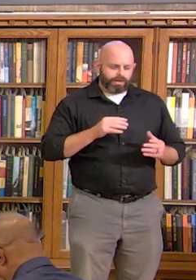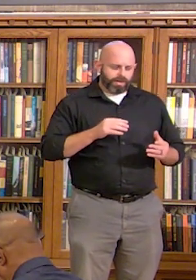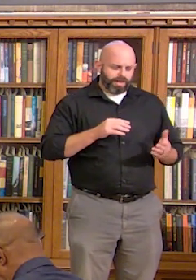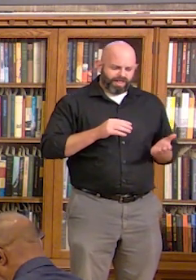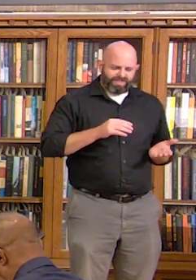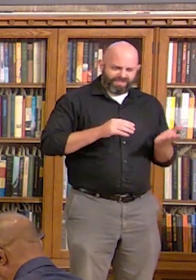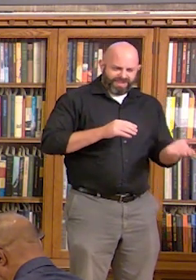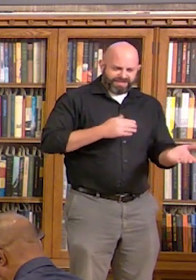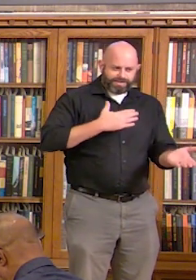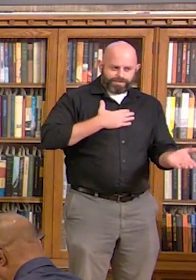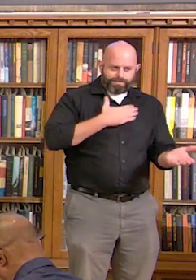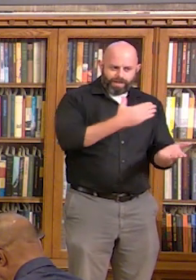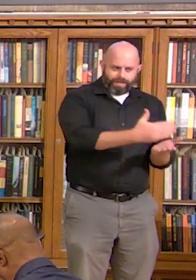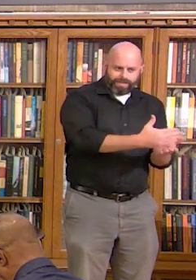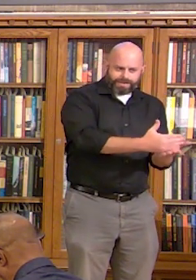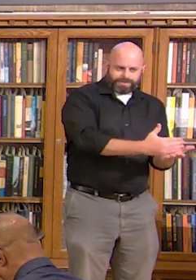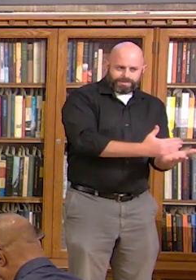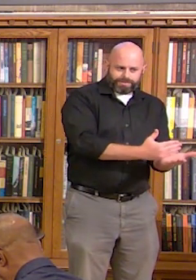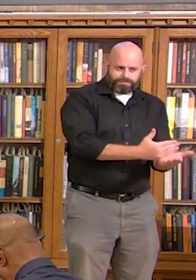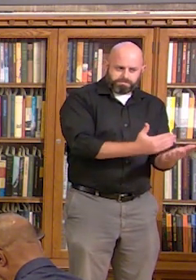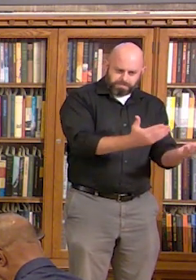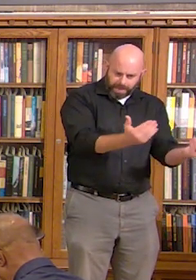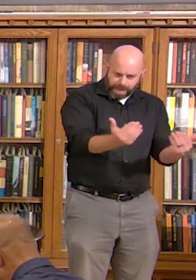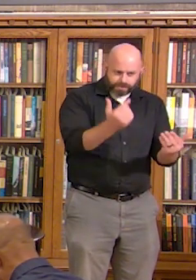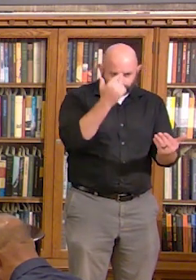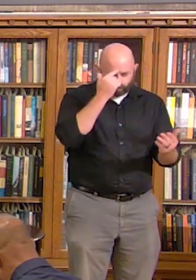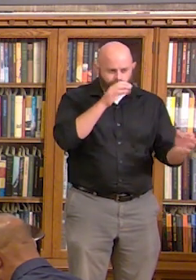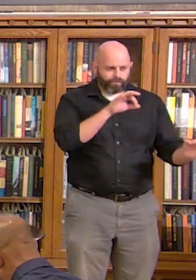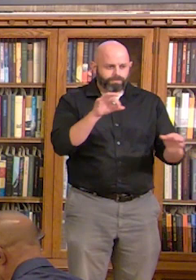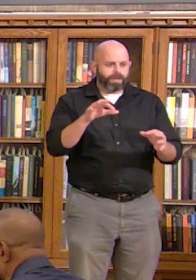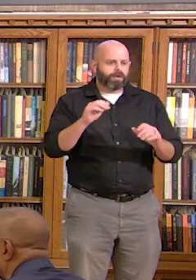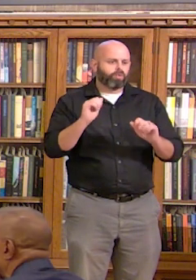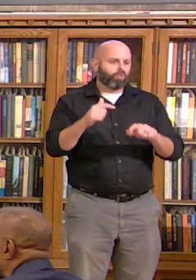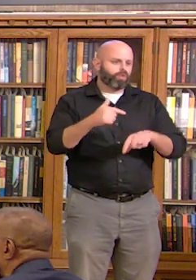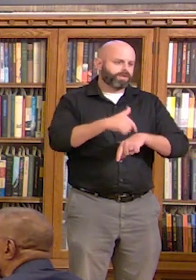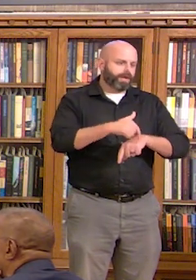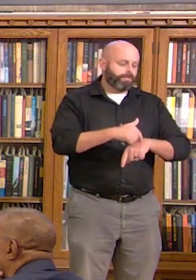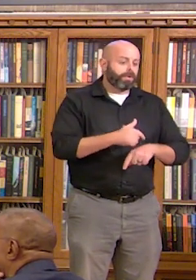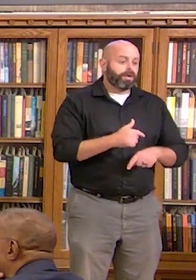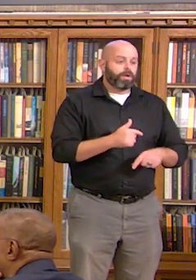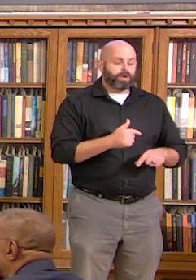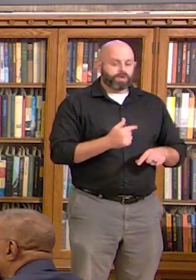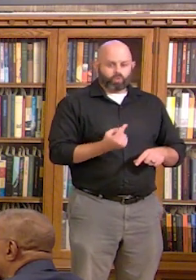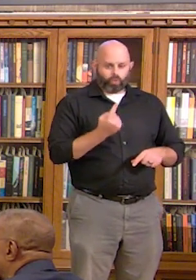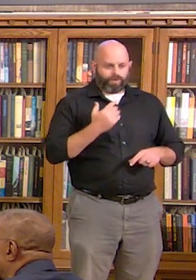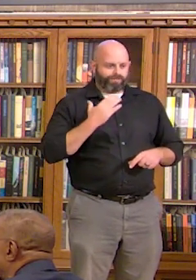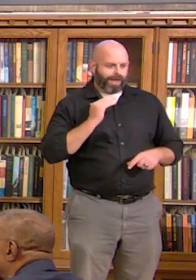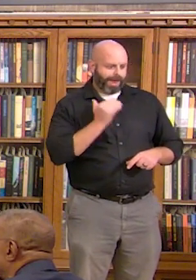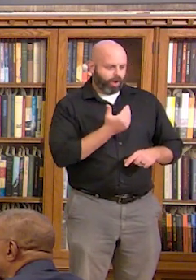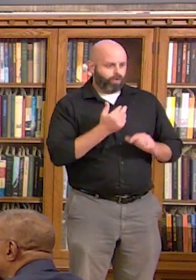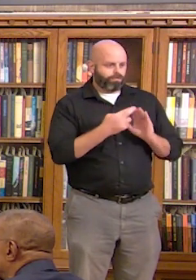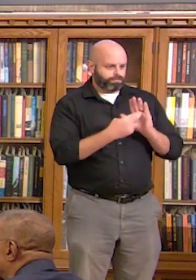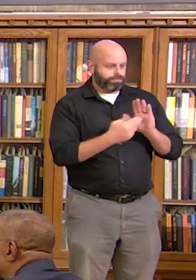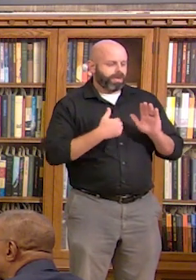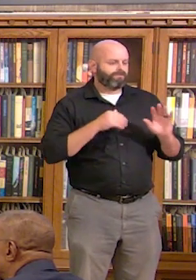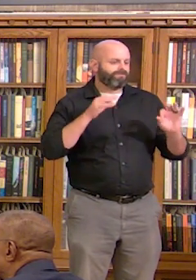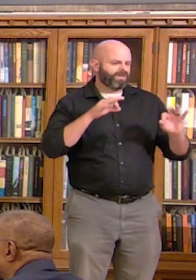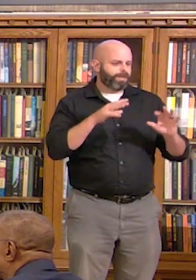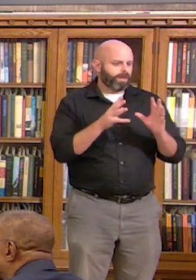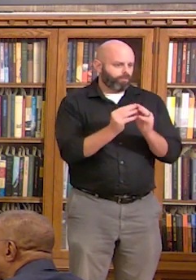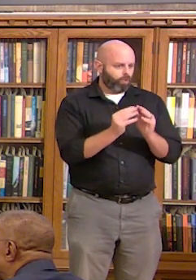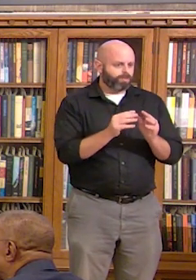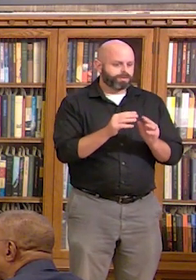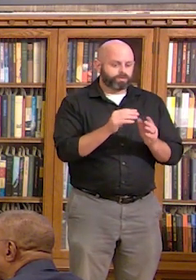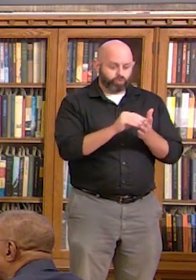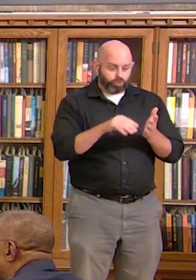I looking for feedback all the time we do as our school has our protocol we have feedback uh forms and I think students have